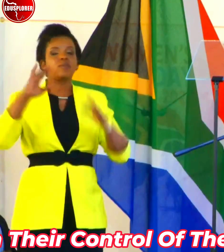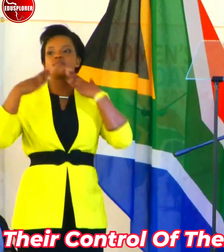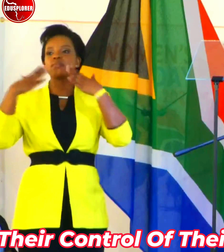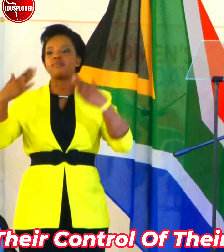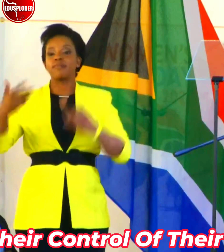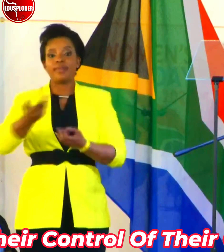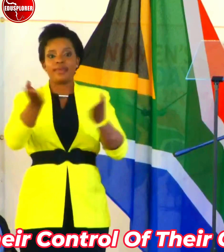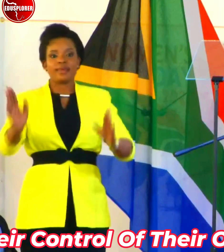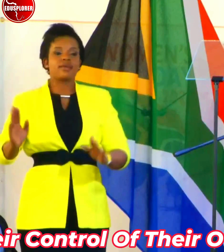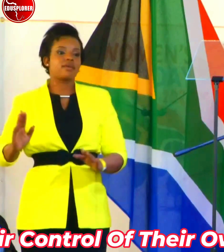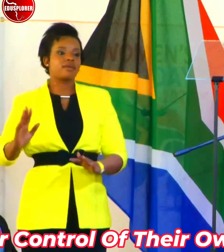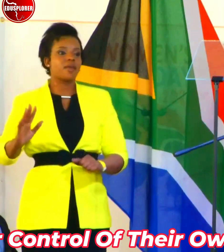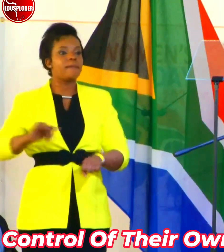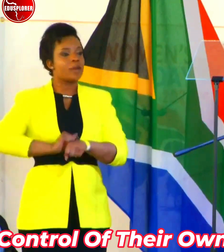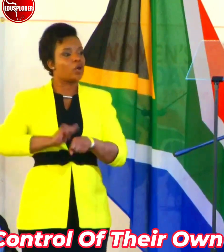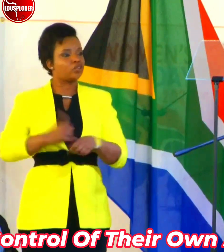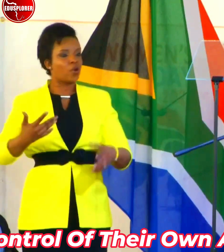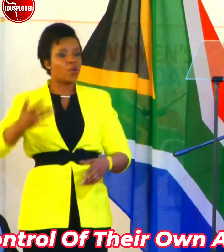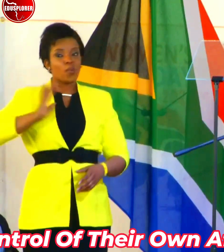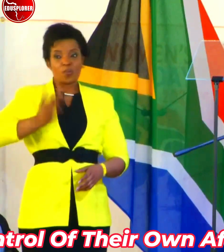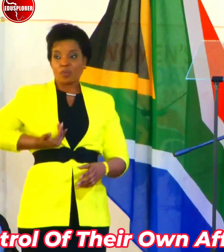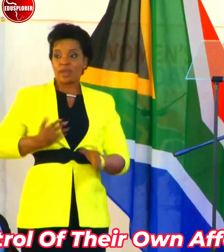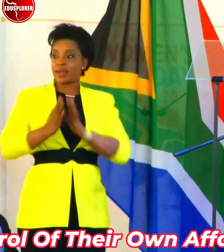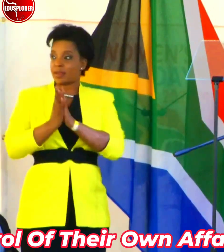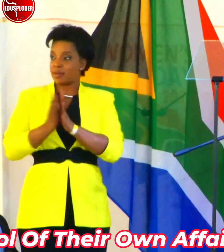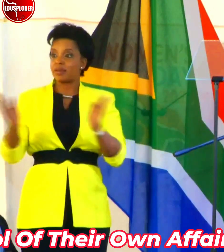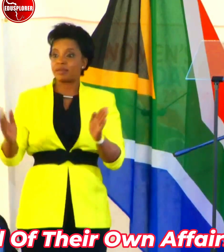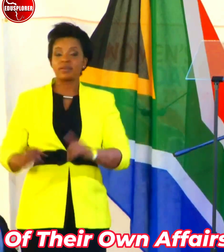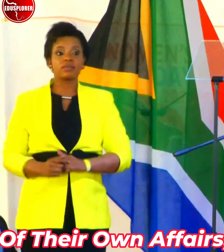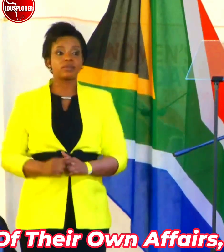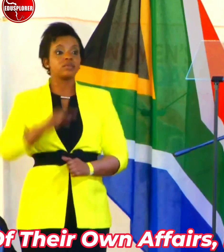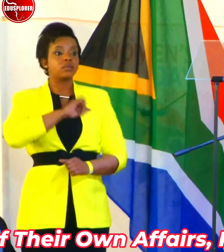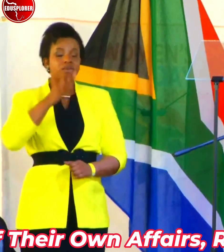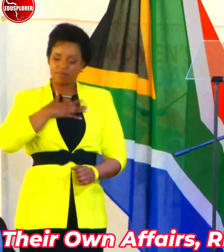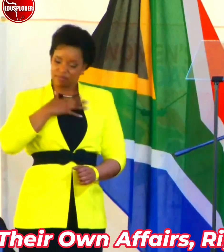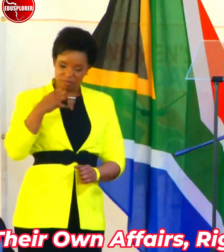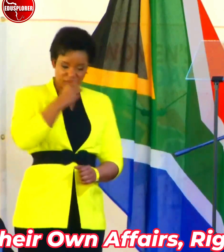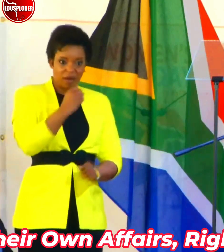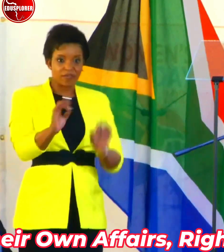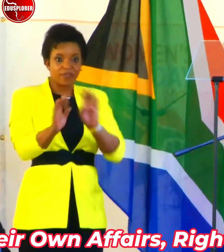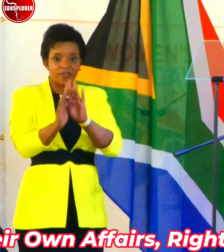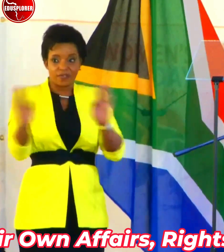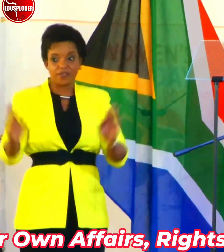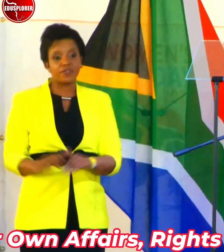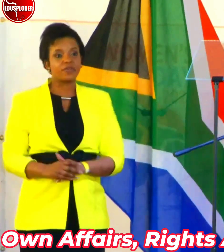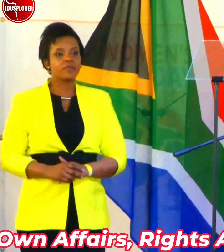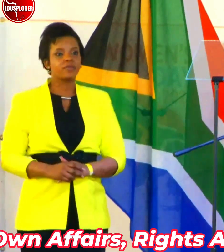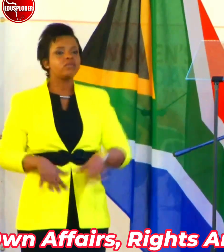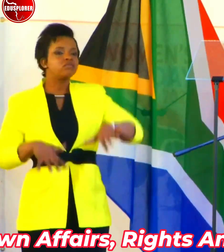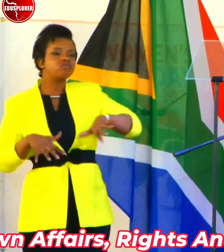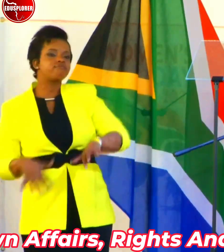Imbokoto, Amakhawekazi, the brave pioneers who